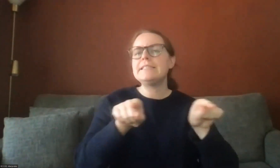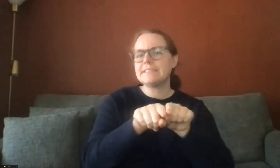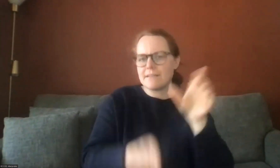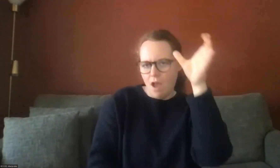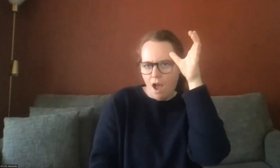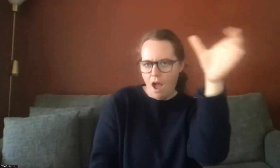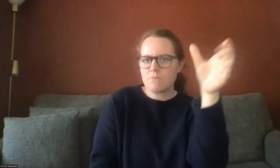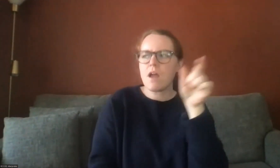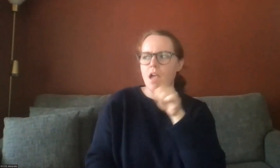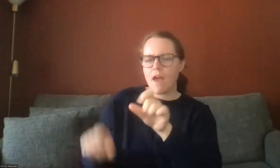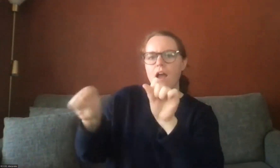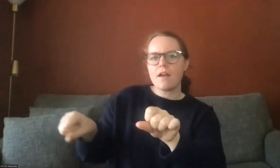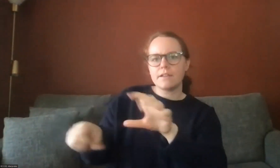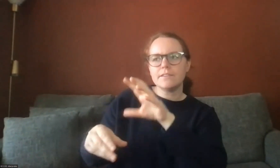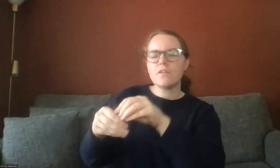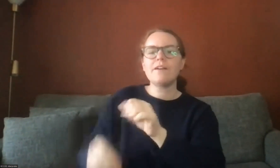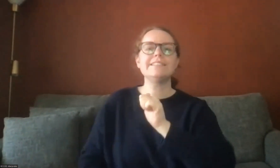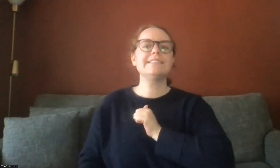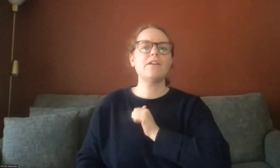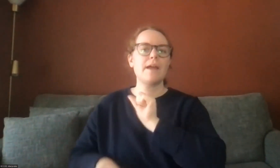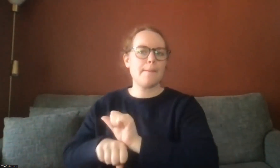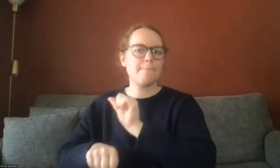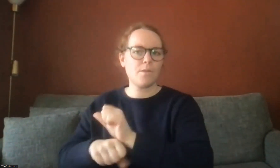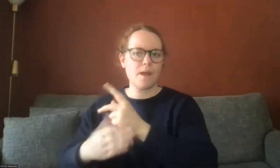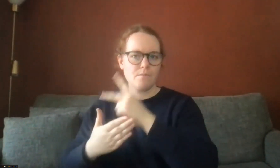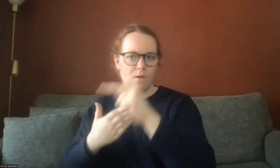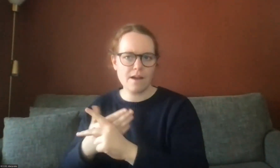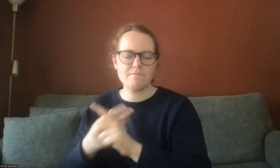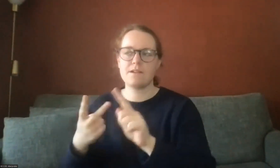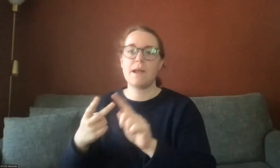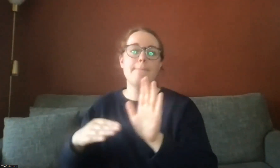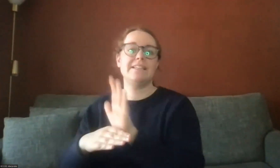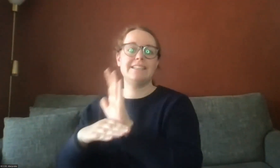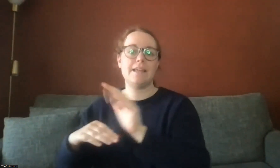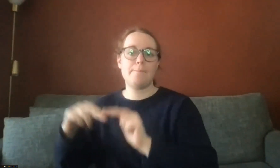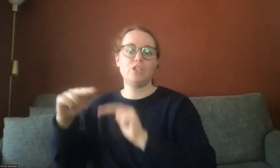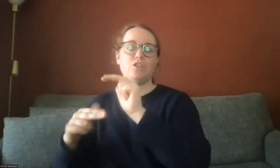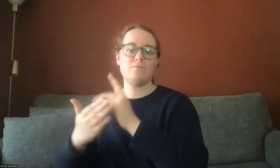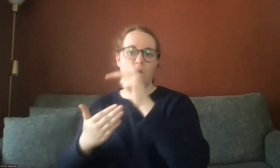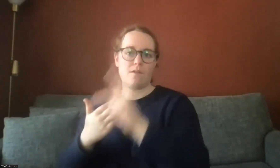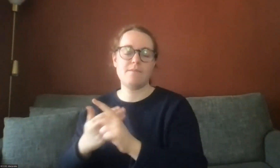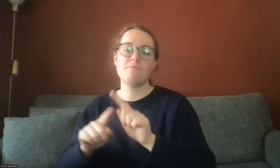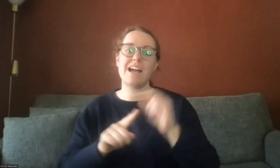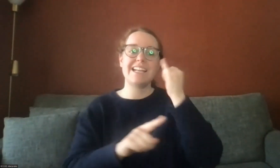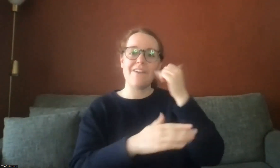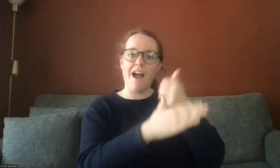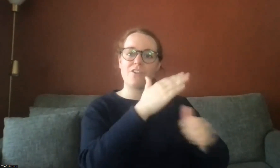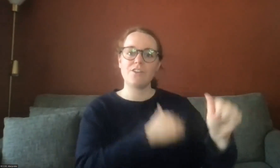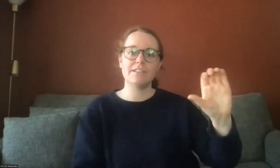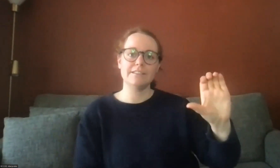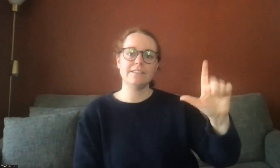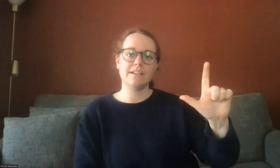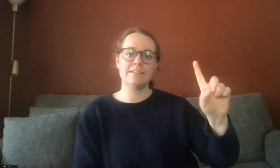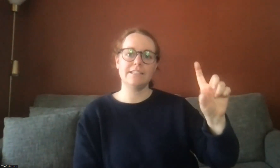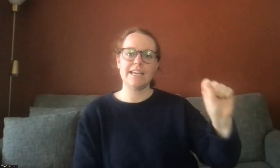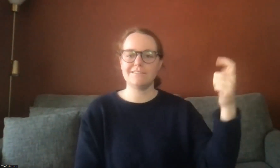the self-employment and the business builder program, but we would just, those who are supported through community living disability services here